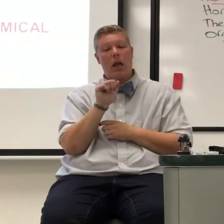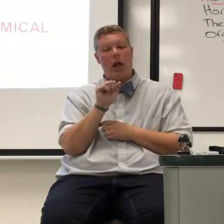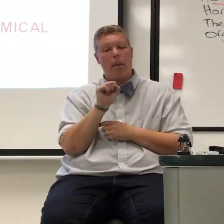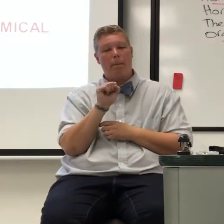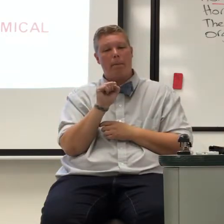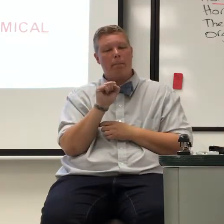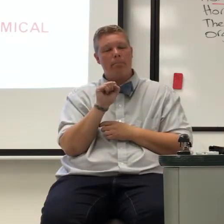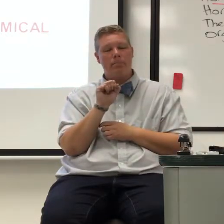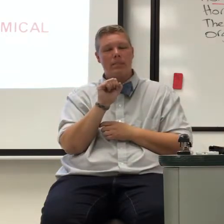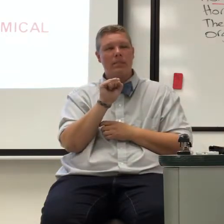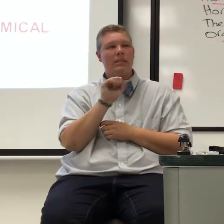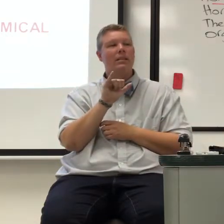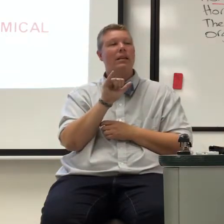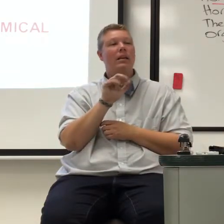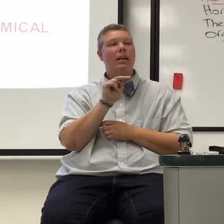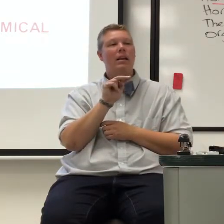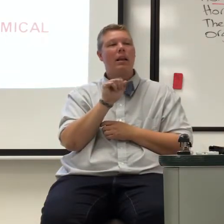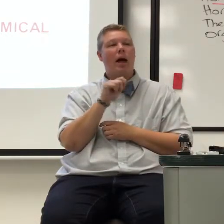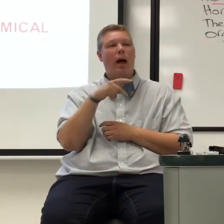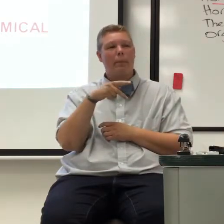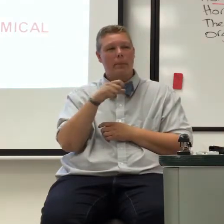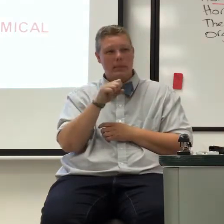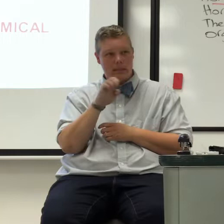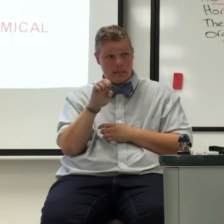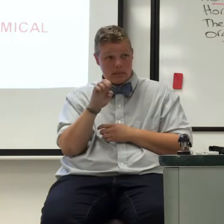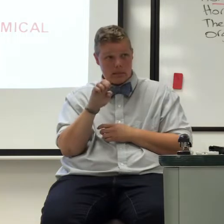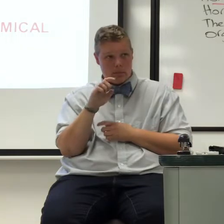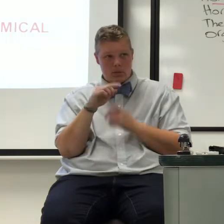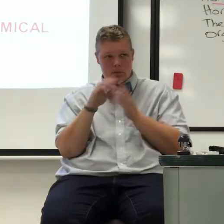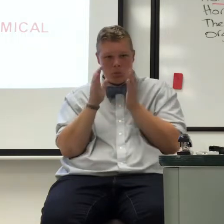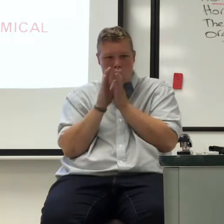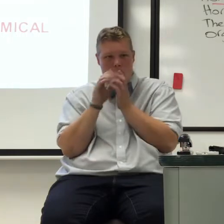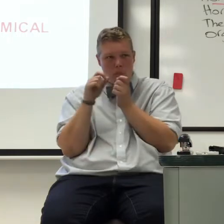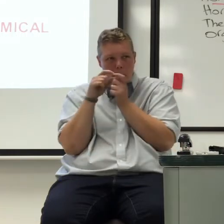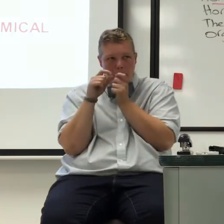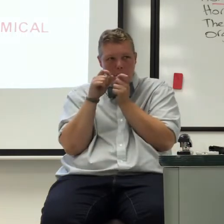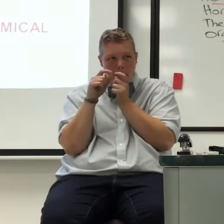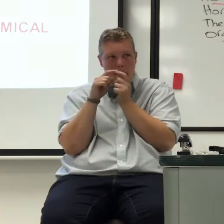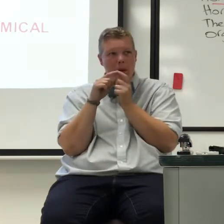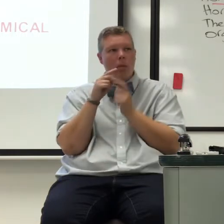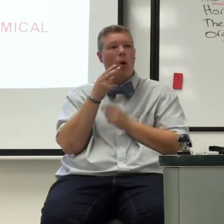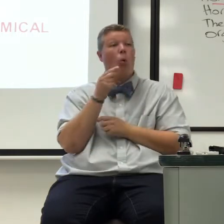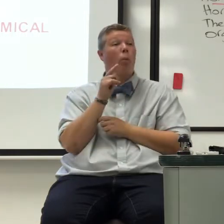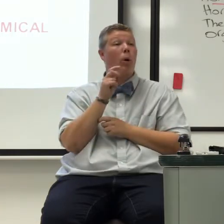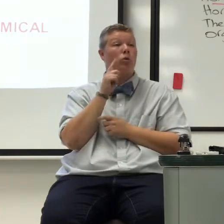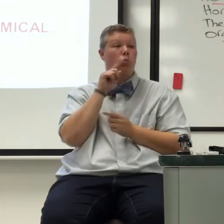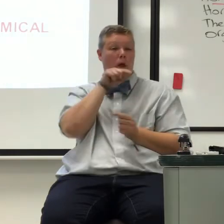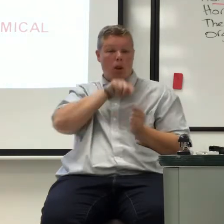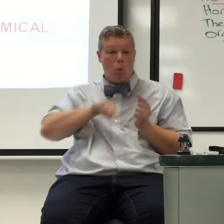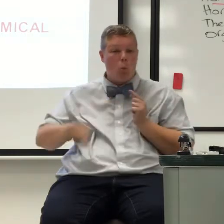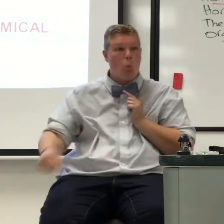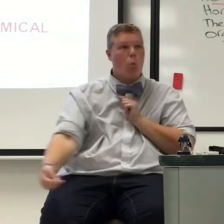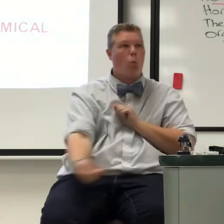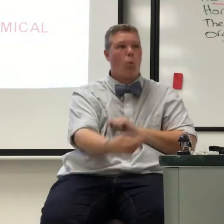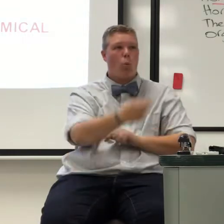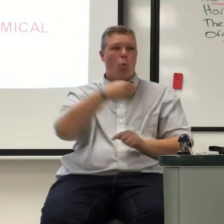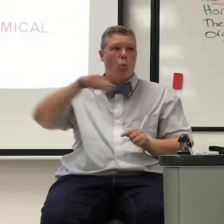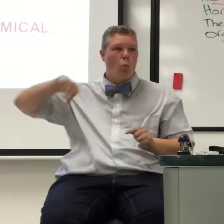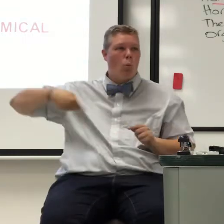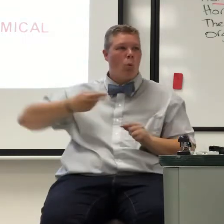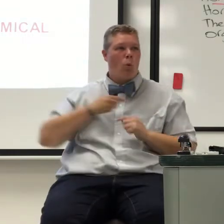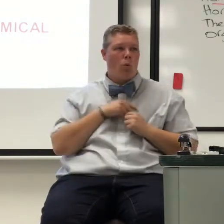space. Those neurotransmitters travel a very short distance. Hormones use the bloodstream. They travel very long distances.